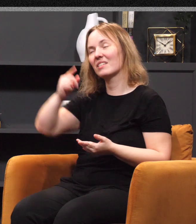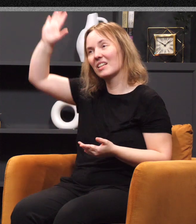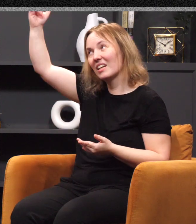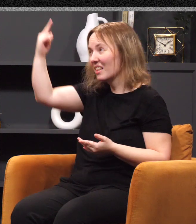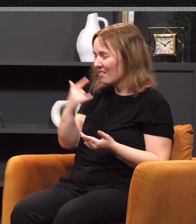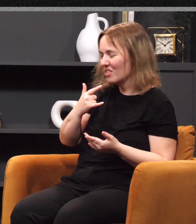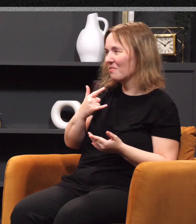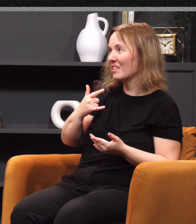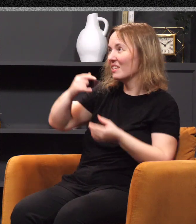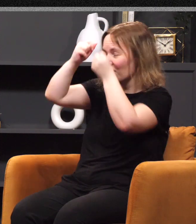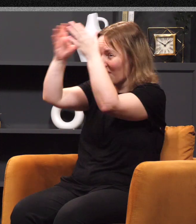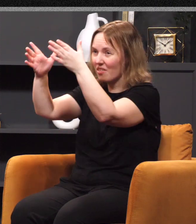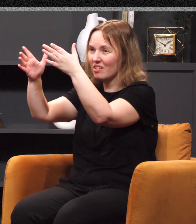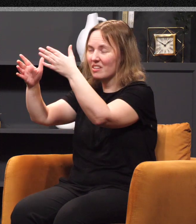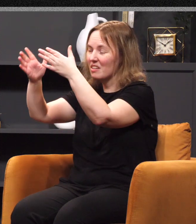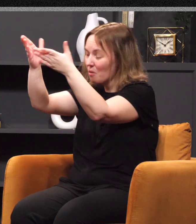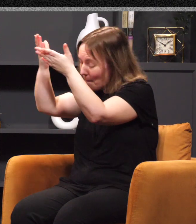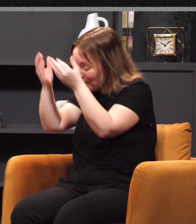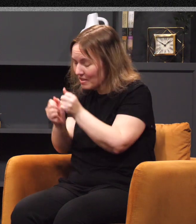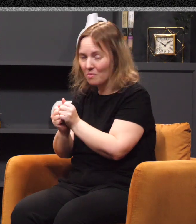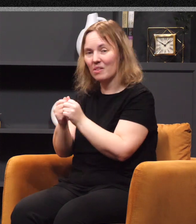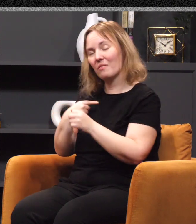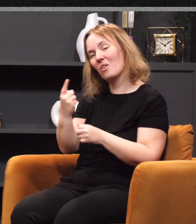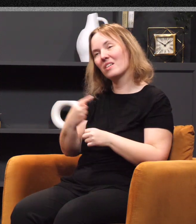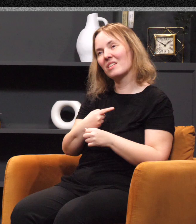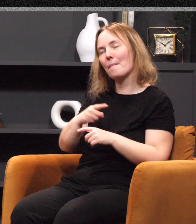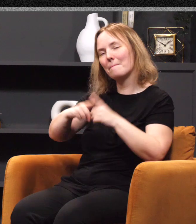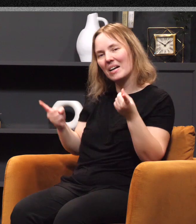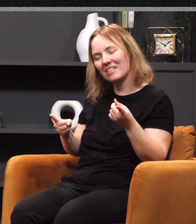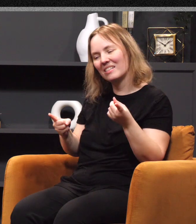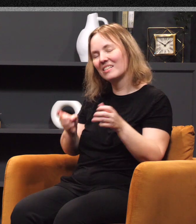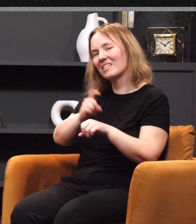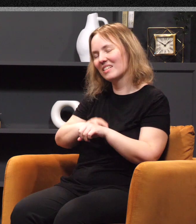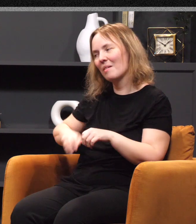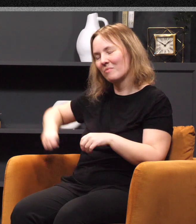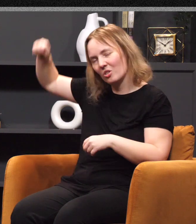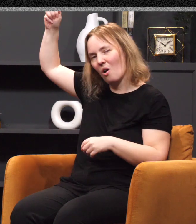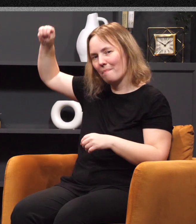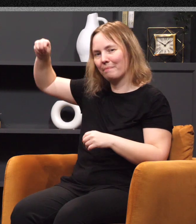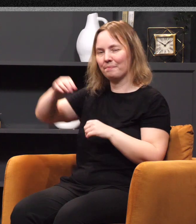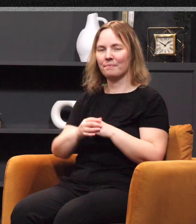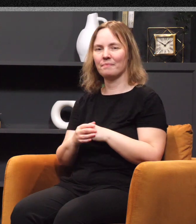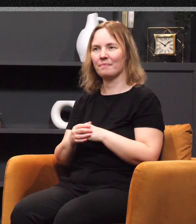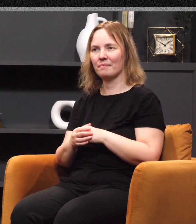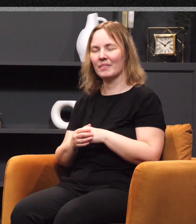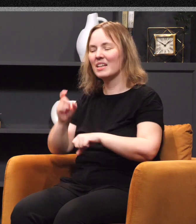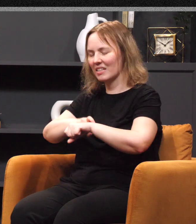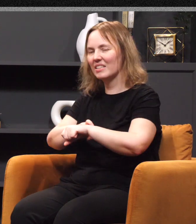I'm your father. I will always be here for you. But it's time to grow up. It's time to grow